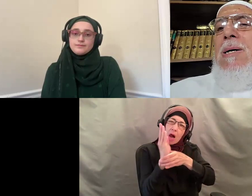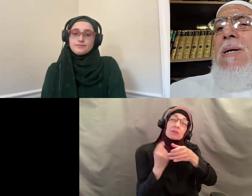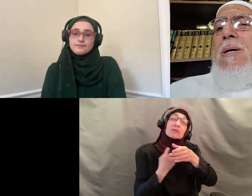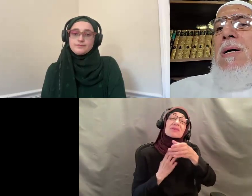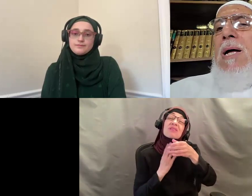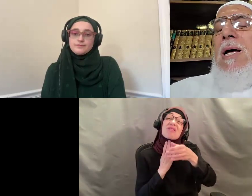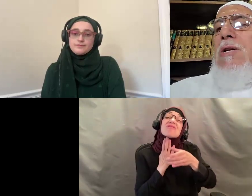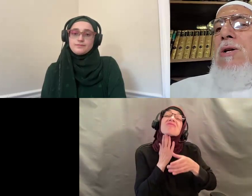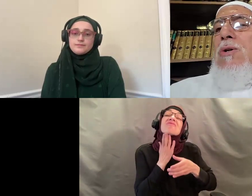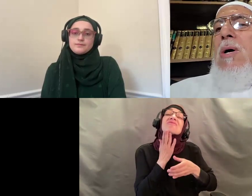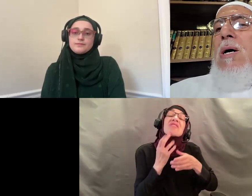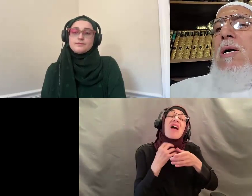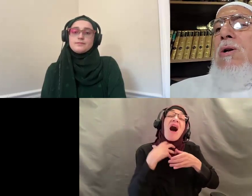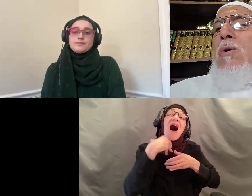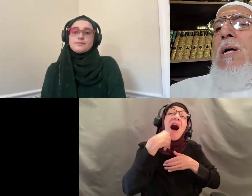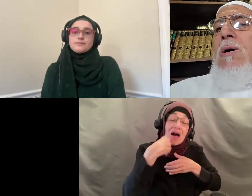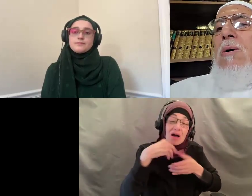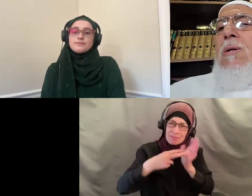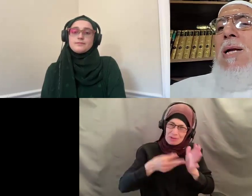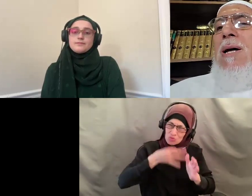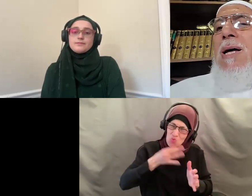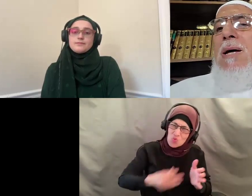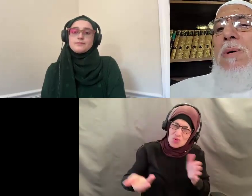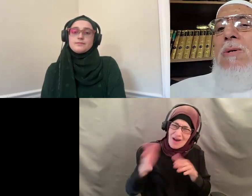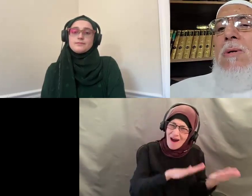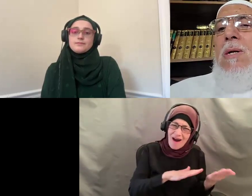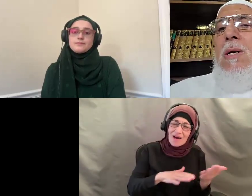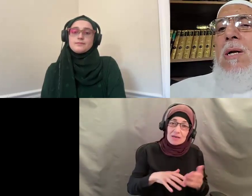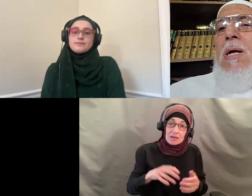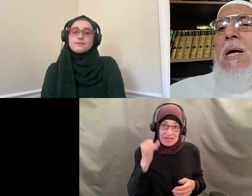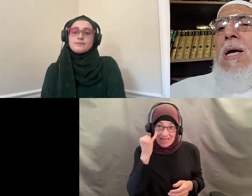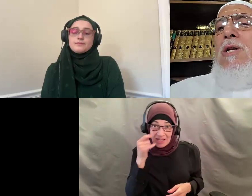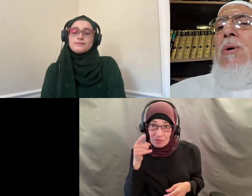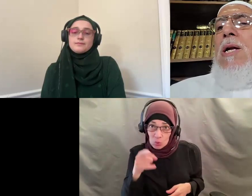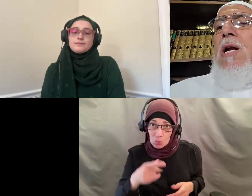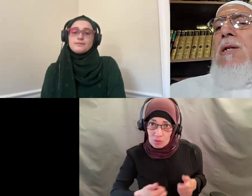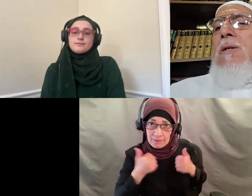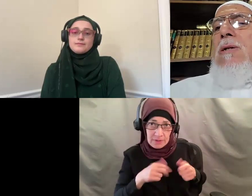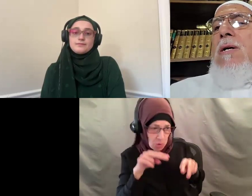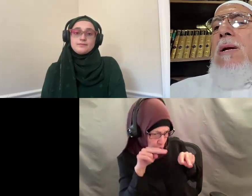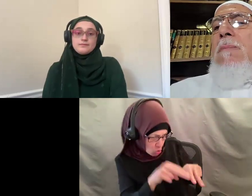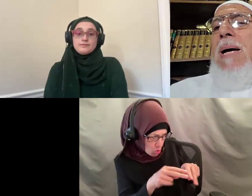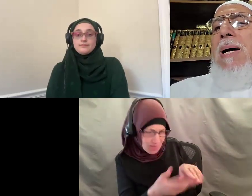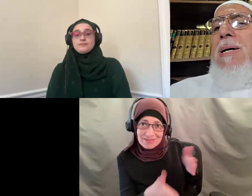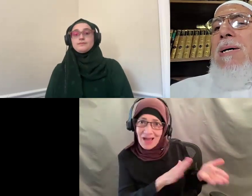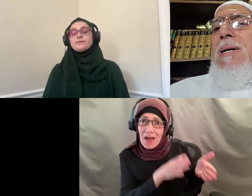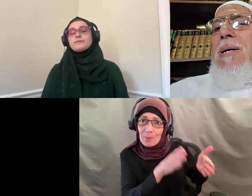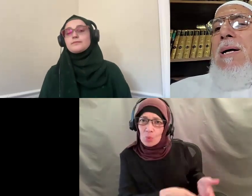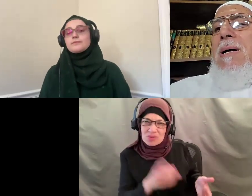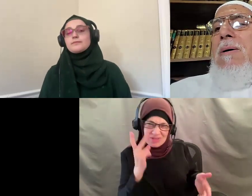back, and you are looking on that dying person and you cannot return it